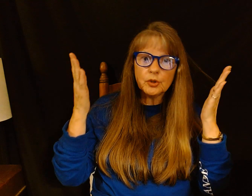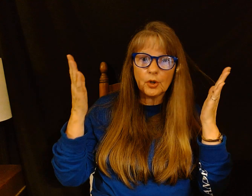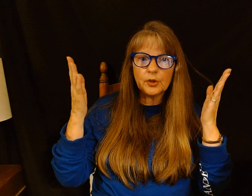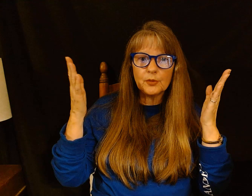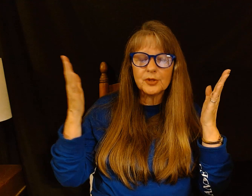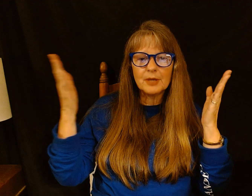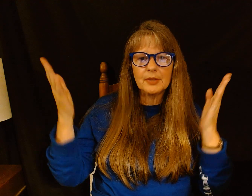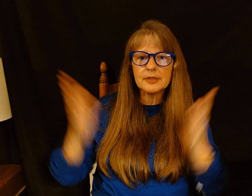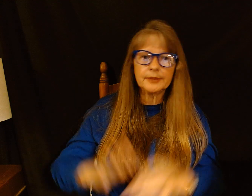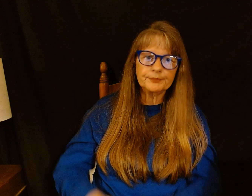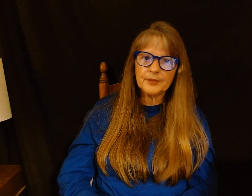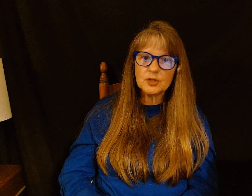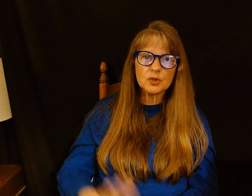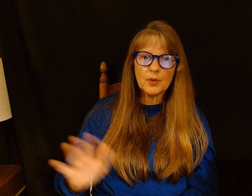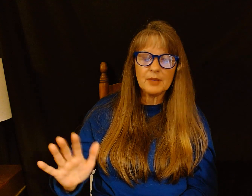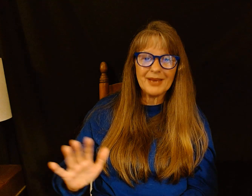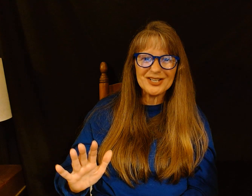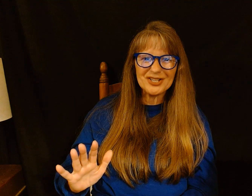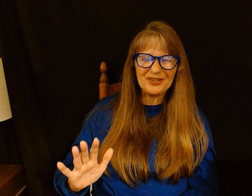argue with him, and he's just waiting patiently, right?